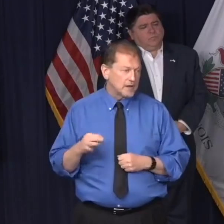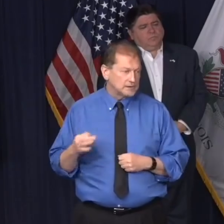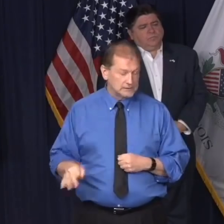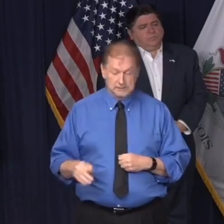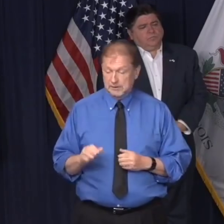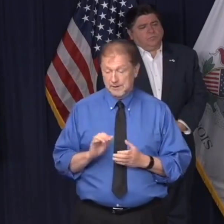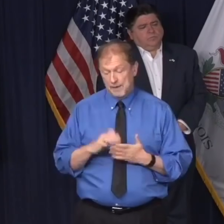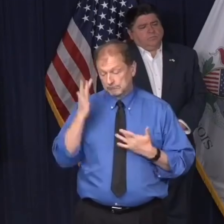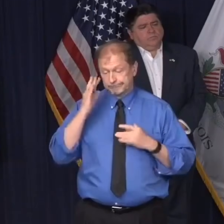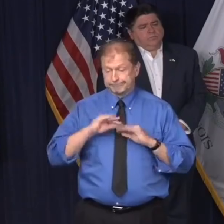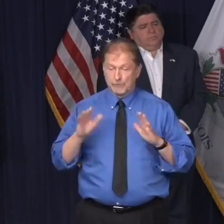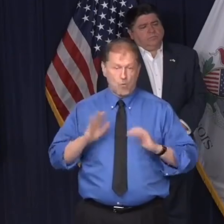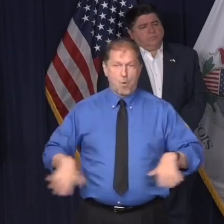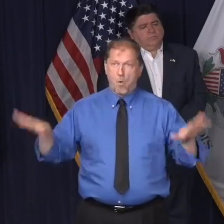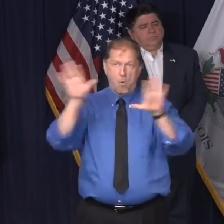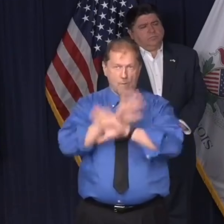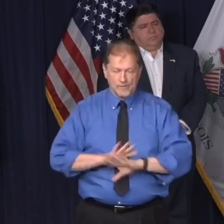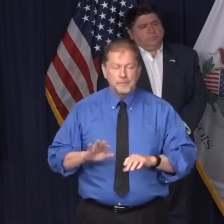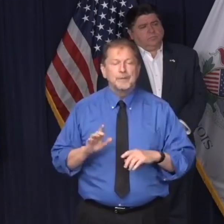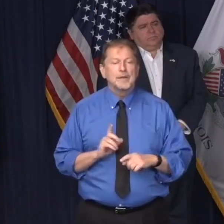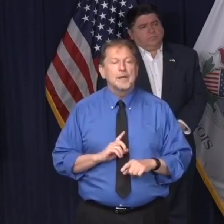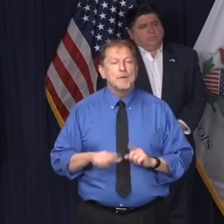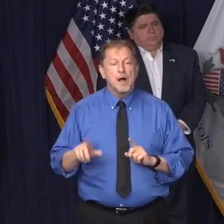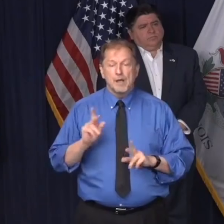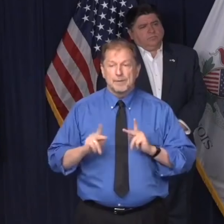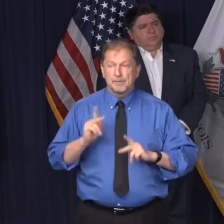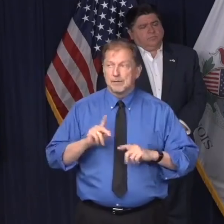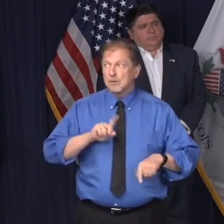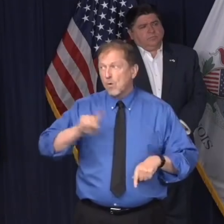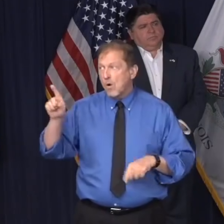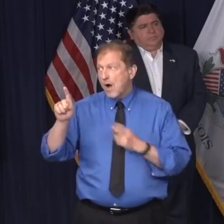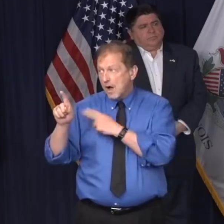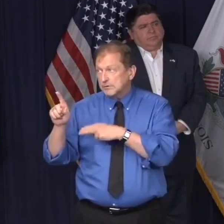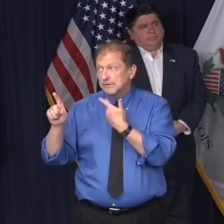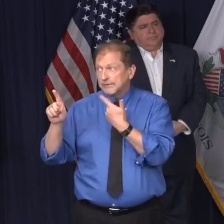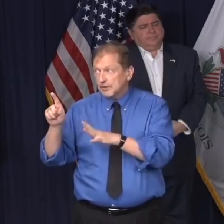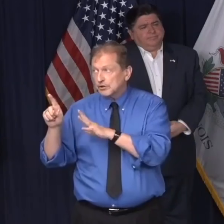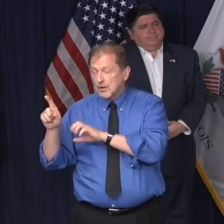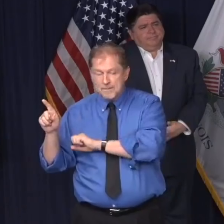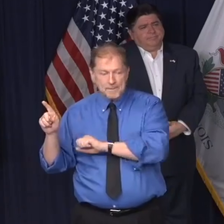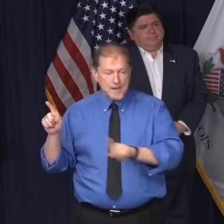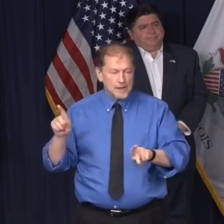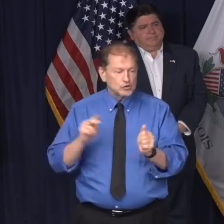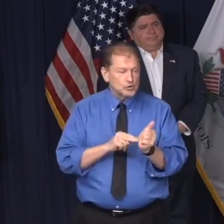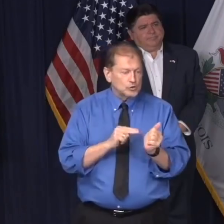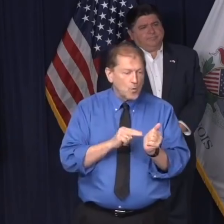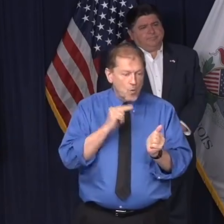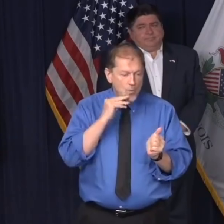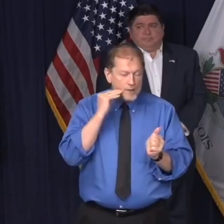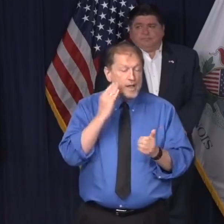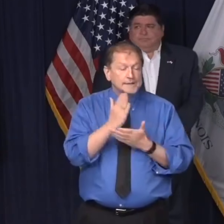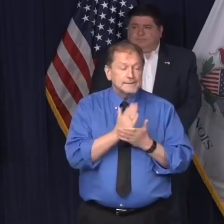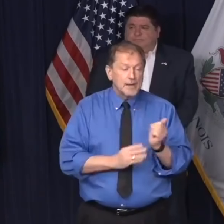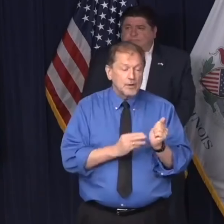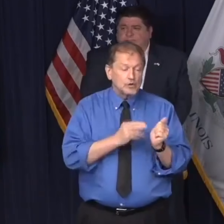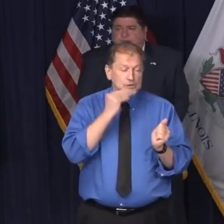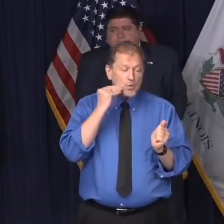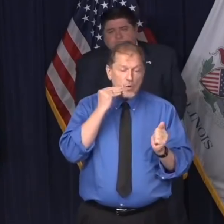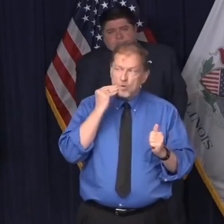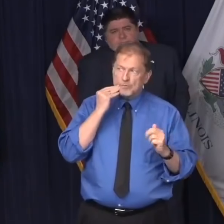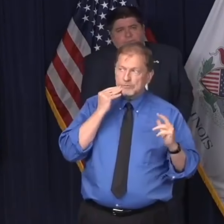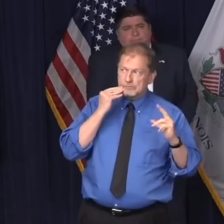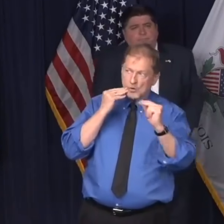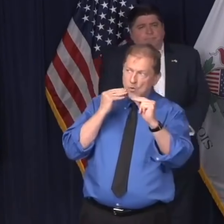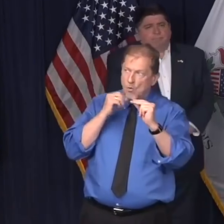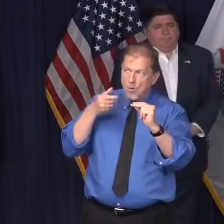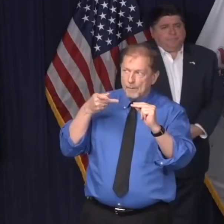virus is everywhere, but specifically for people returning from hospitals, I have heard of issues of people not being able to return to their home.